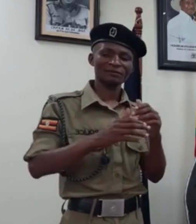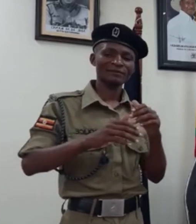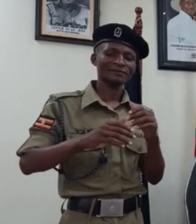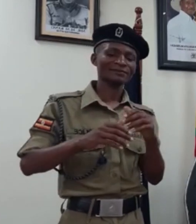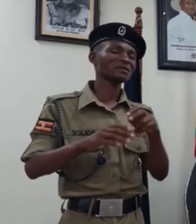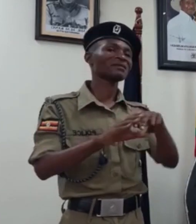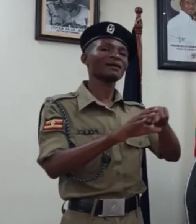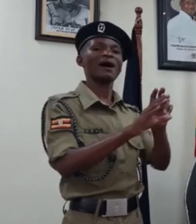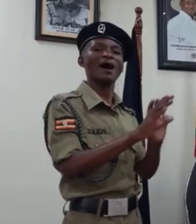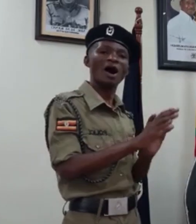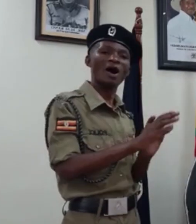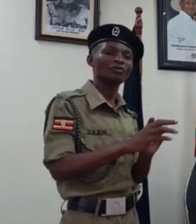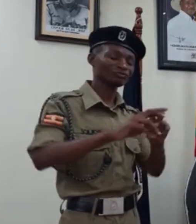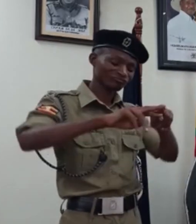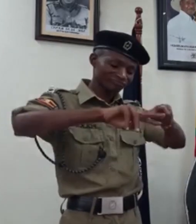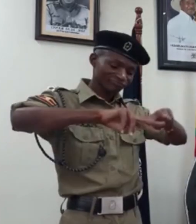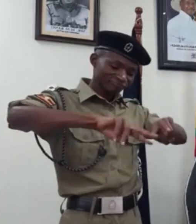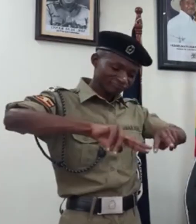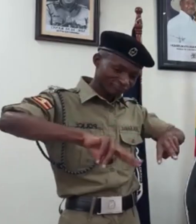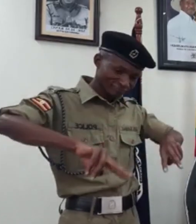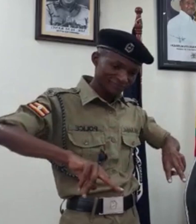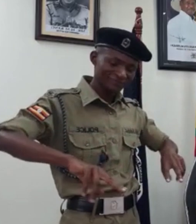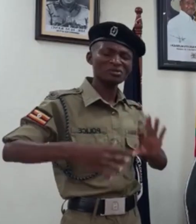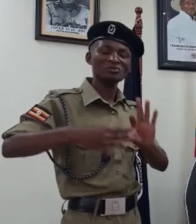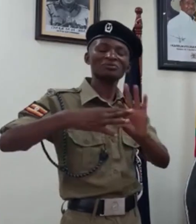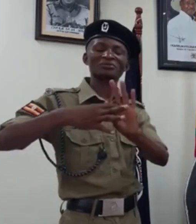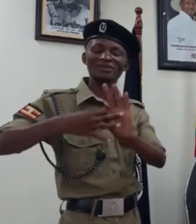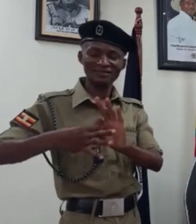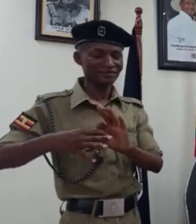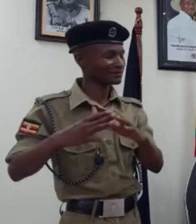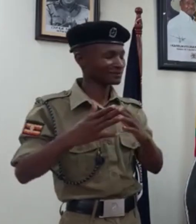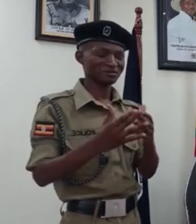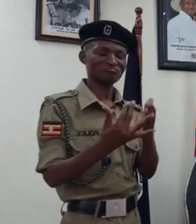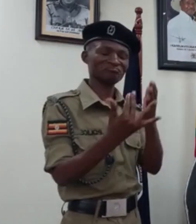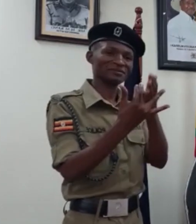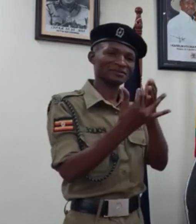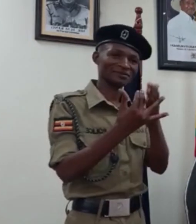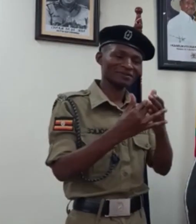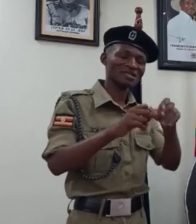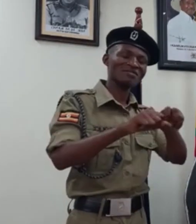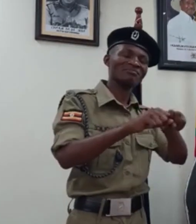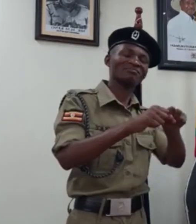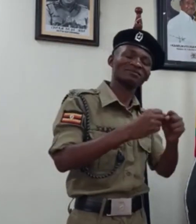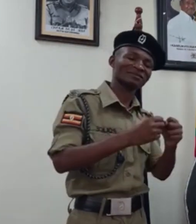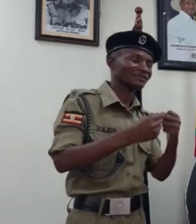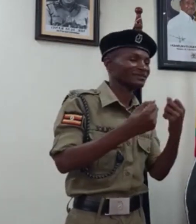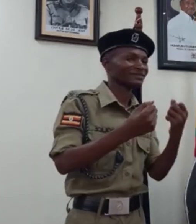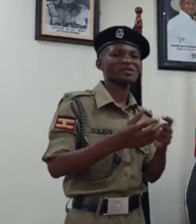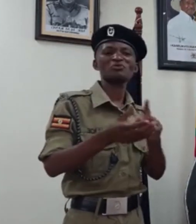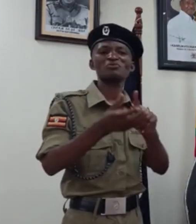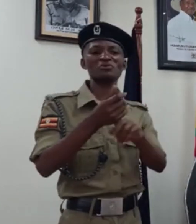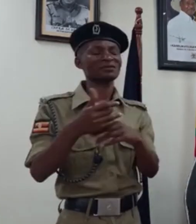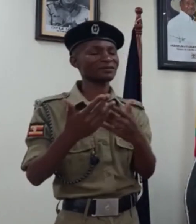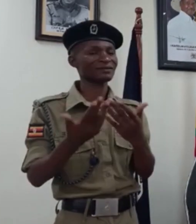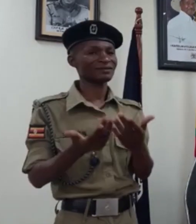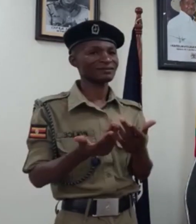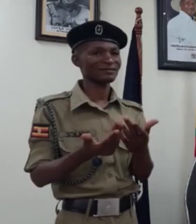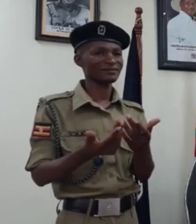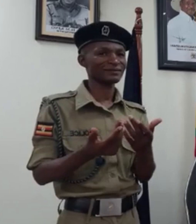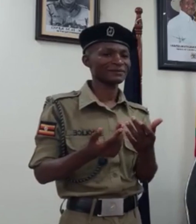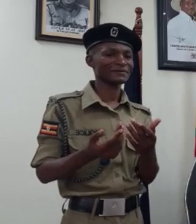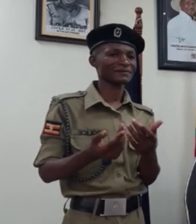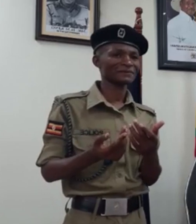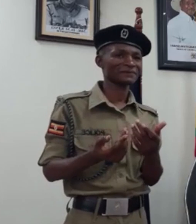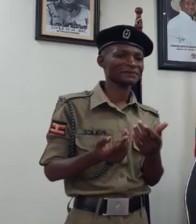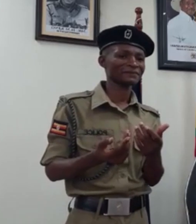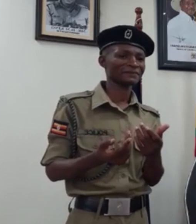present, family relatives were present, and the findings are on record. So let's not go out of the findings and